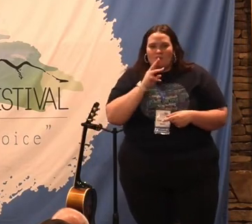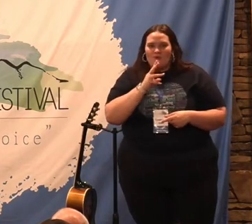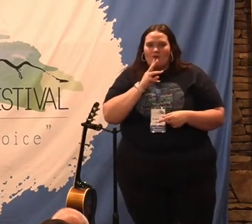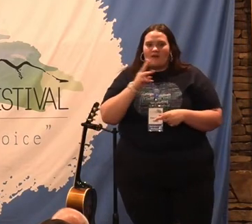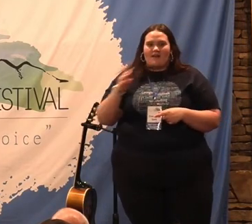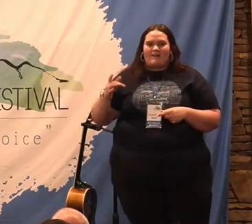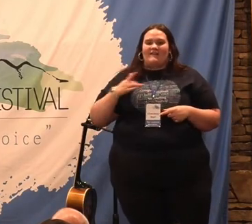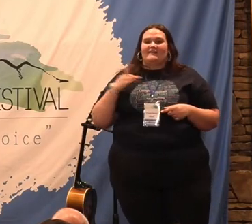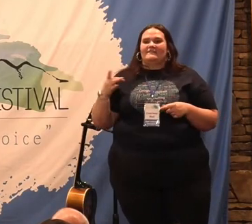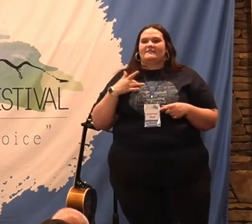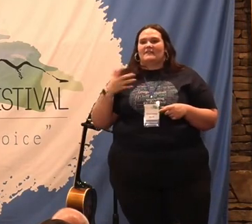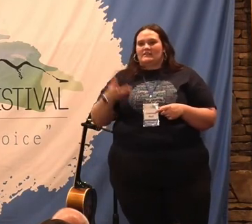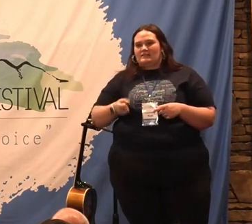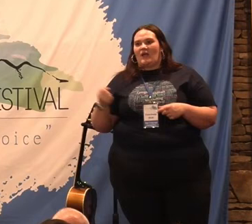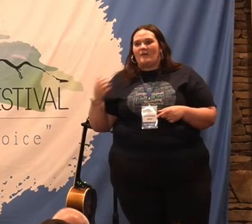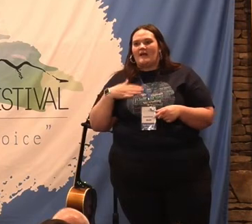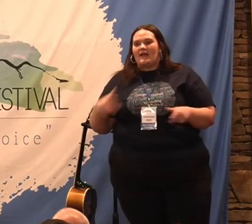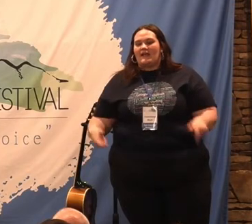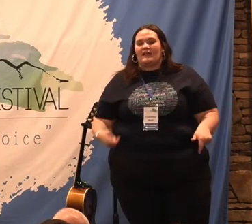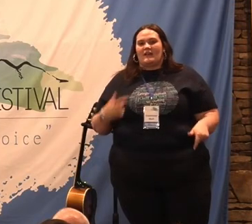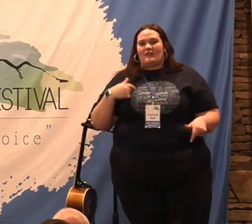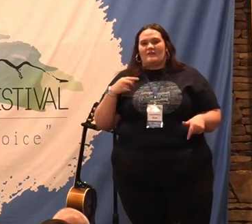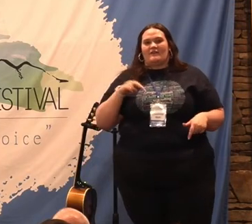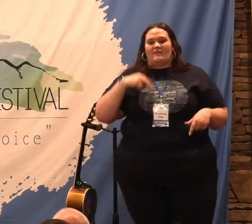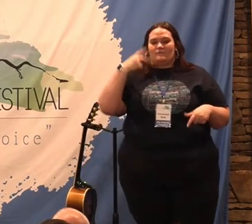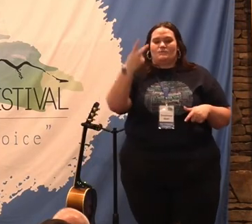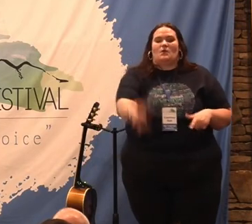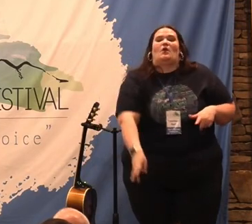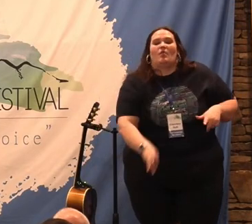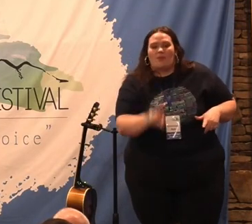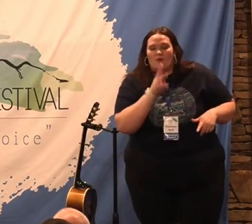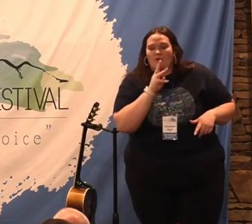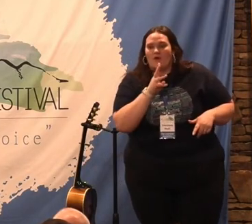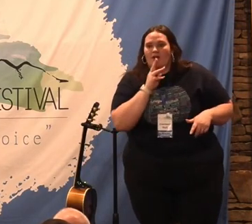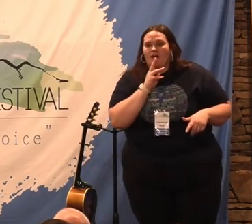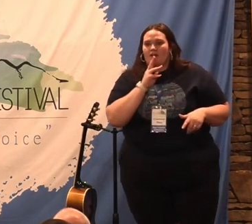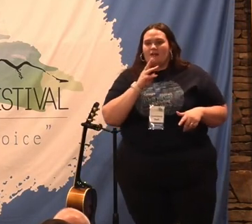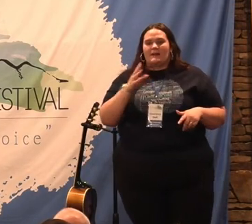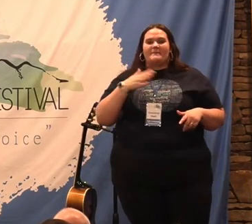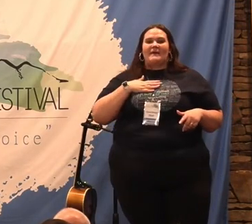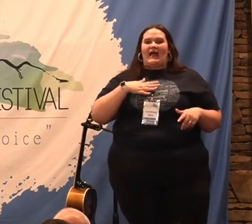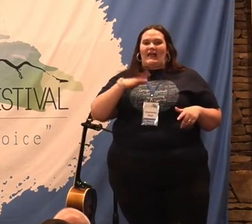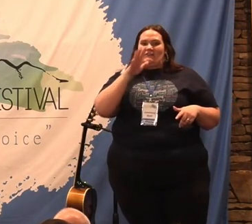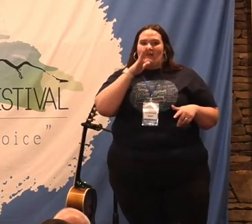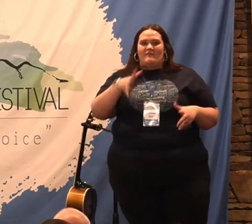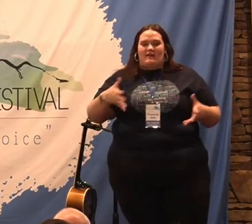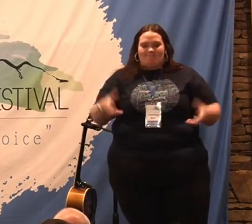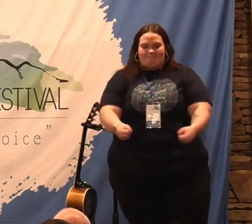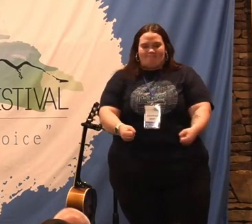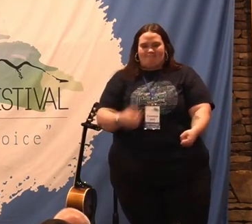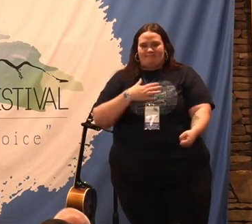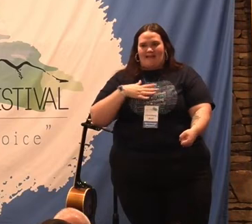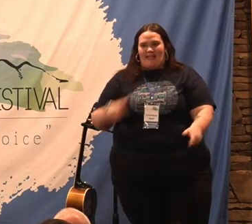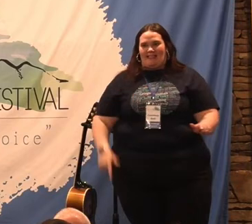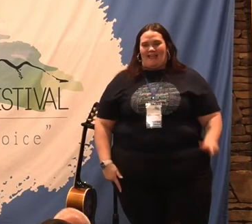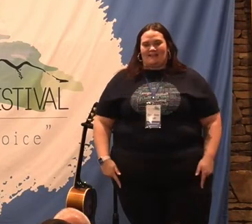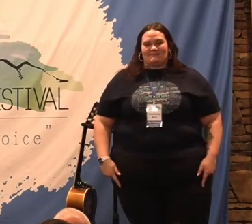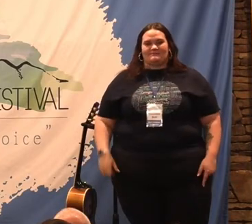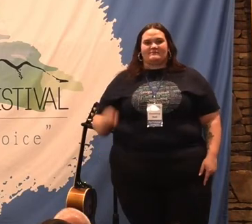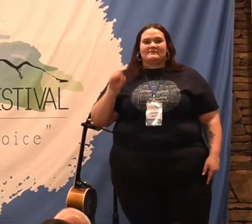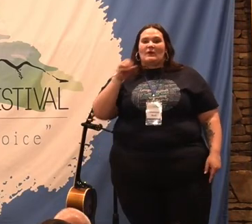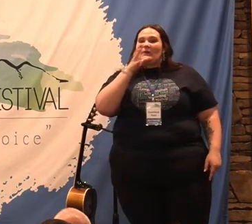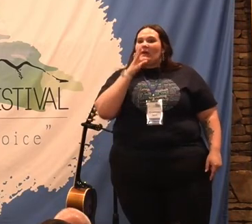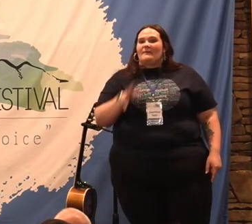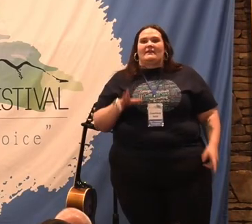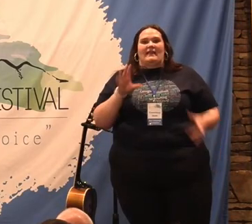I felt a tug on my ankles just as I was about to go face first into the current. It was Grandma to the rescue. So Grandma's not gonna